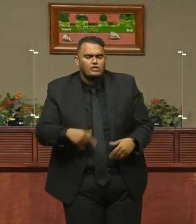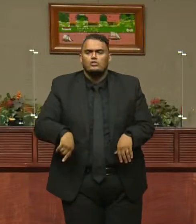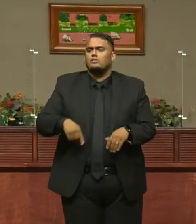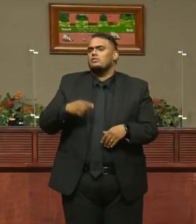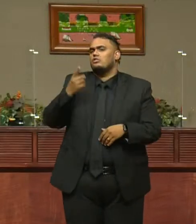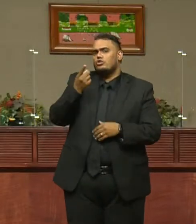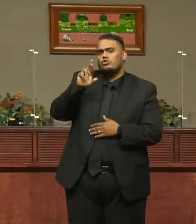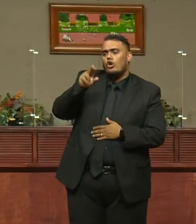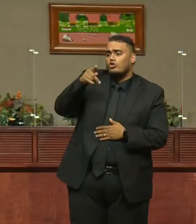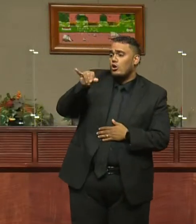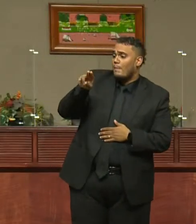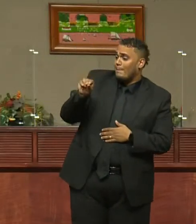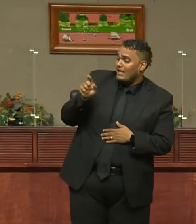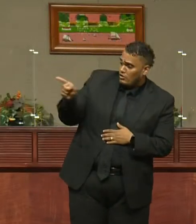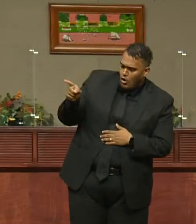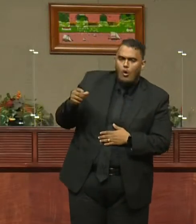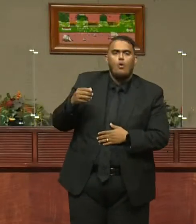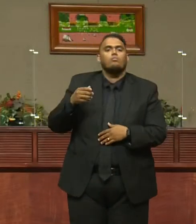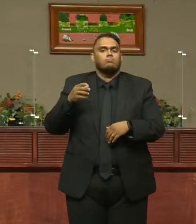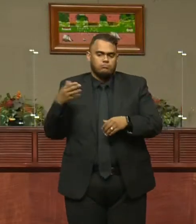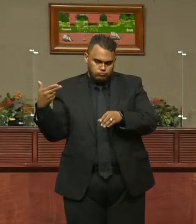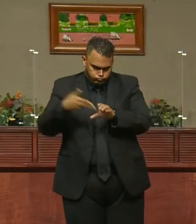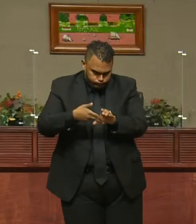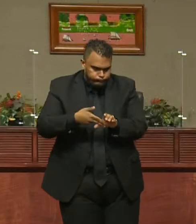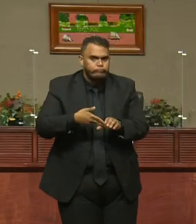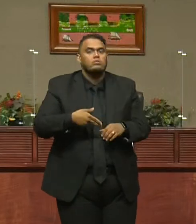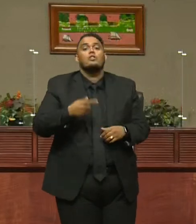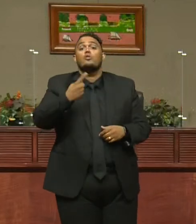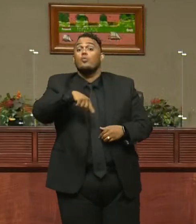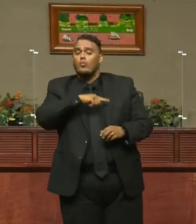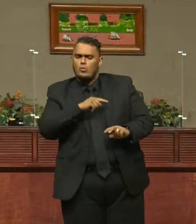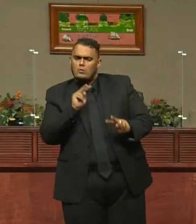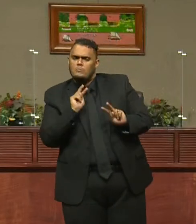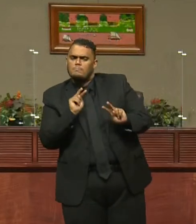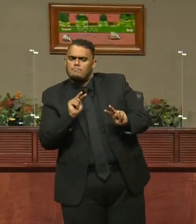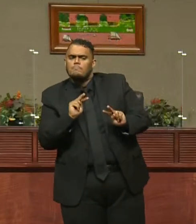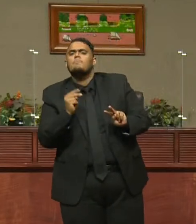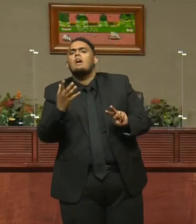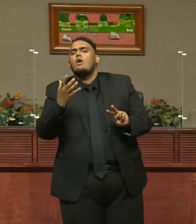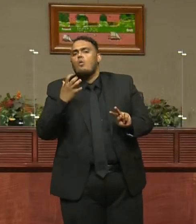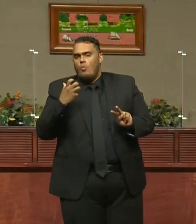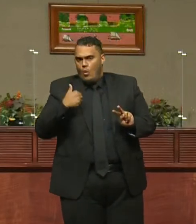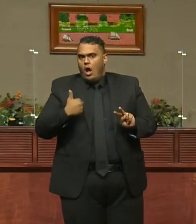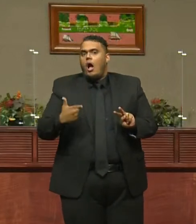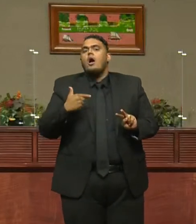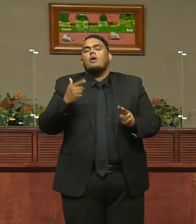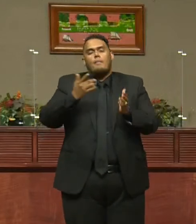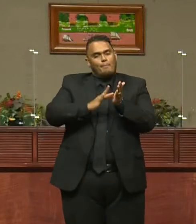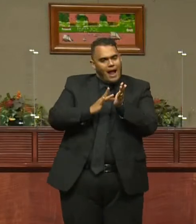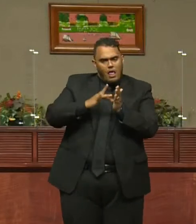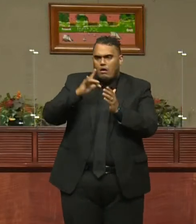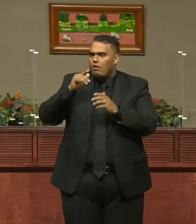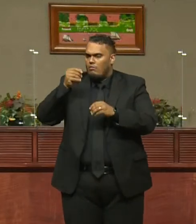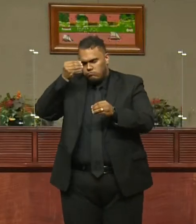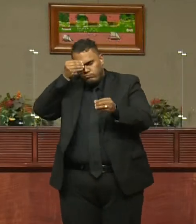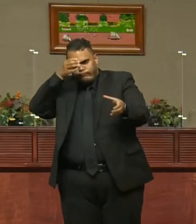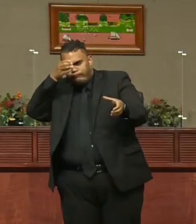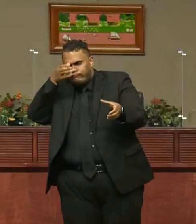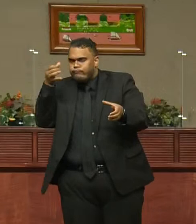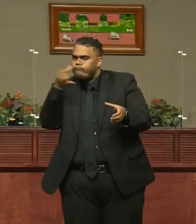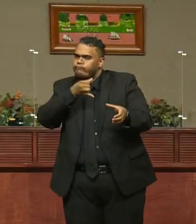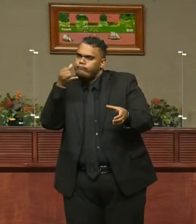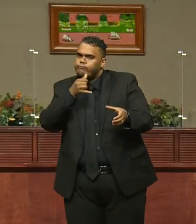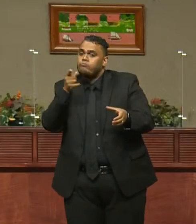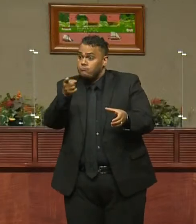be looking moving forward at input from medical professionals that we received yesterday,